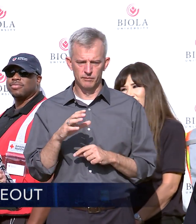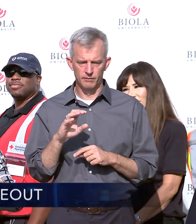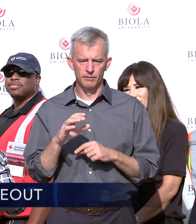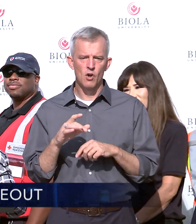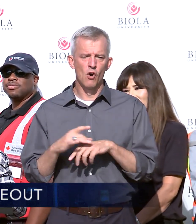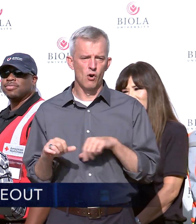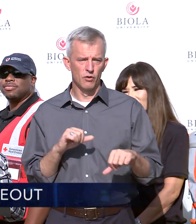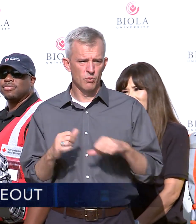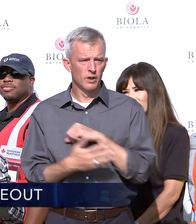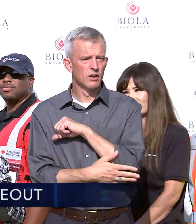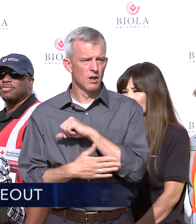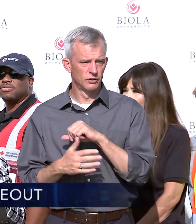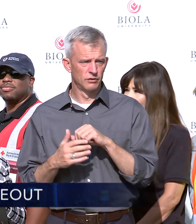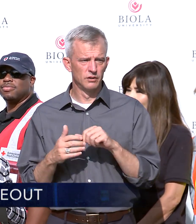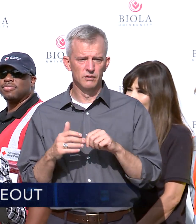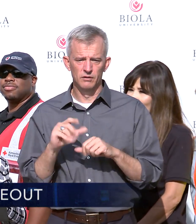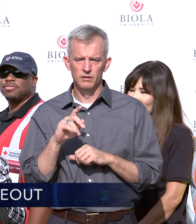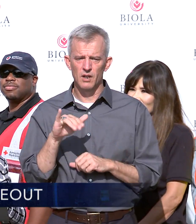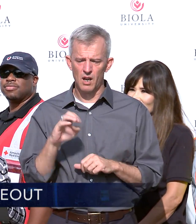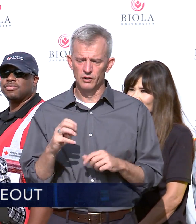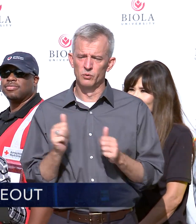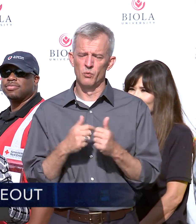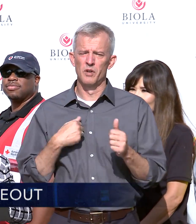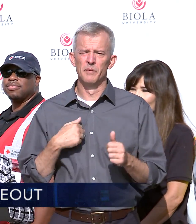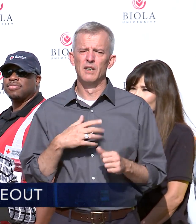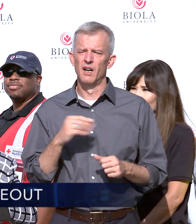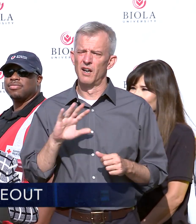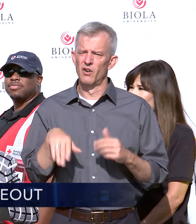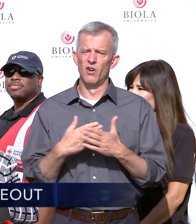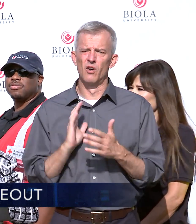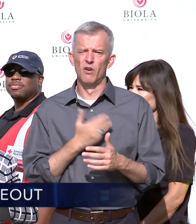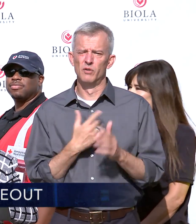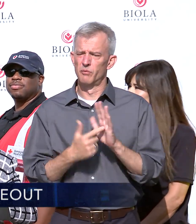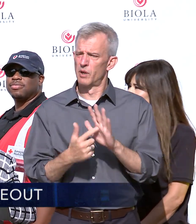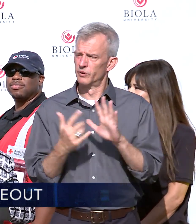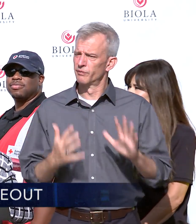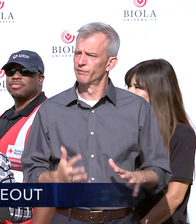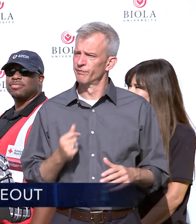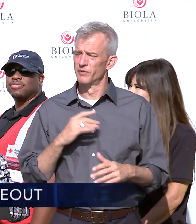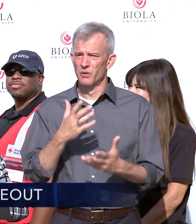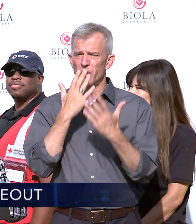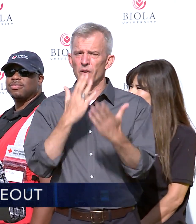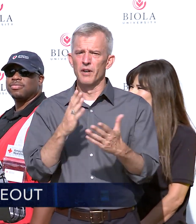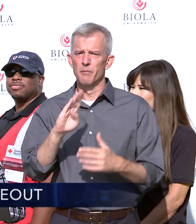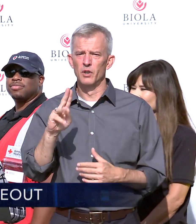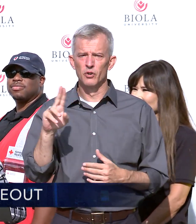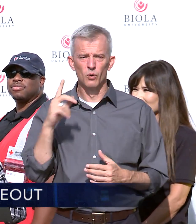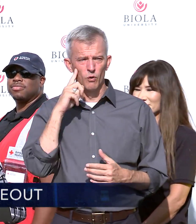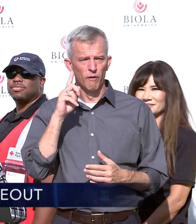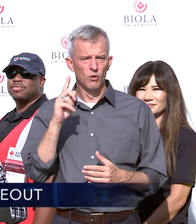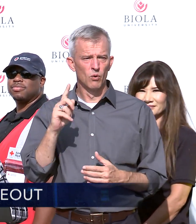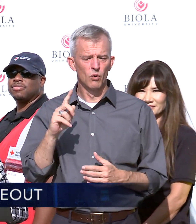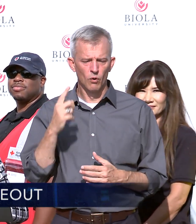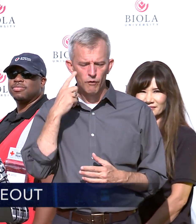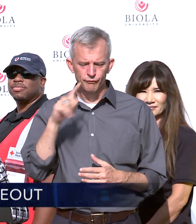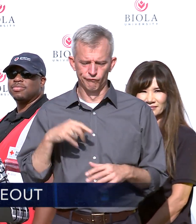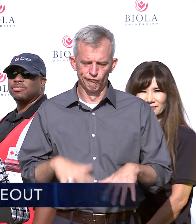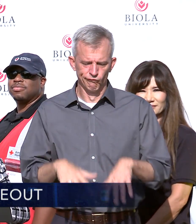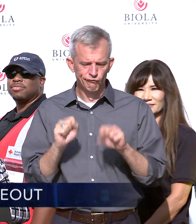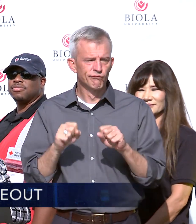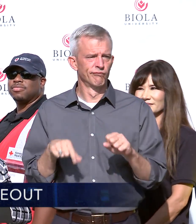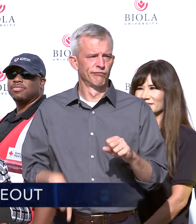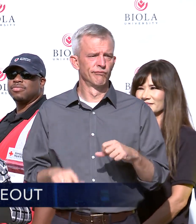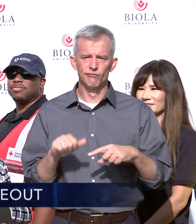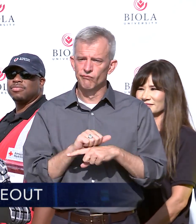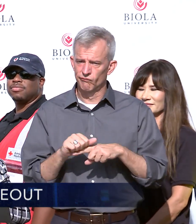also with me, and all of our representatives. I want to thank Biola University for being our host for the Great ShakeOut Drill,